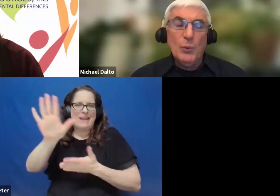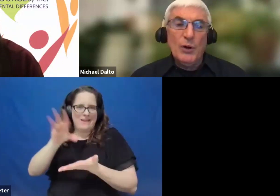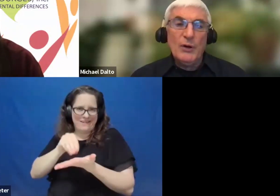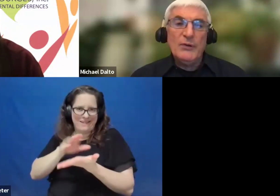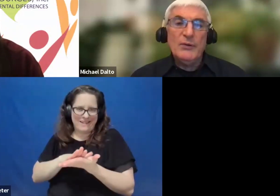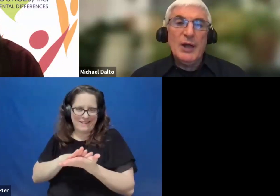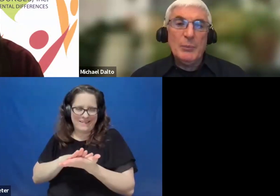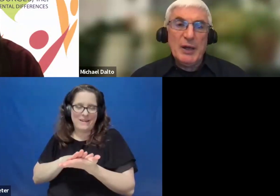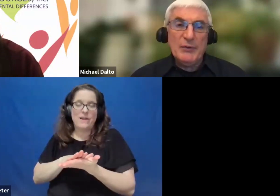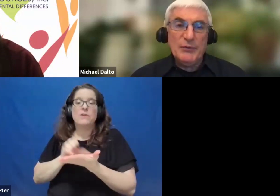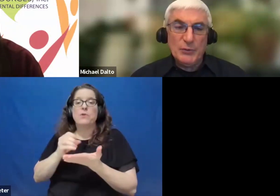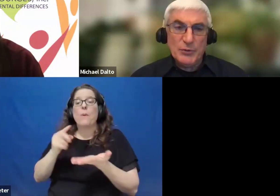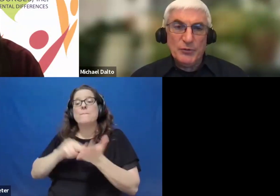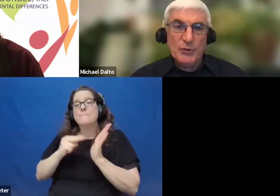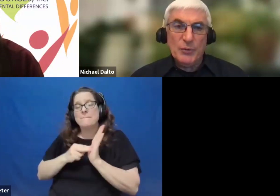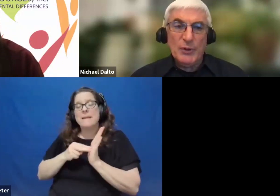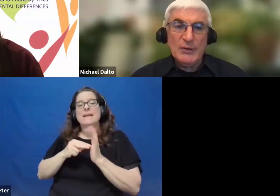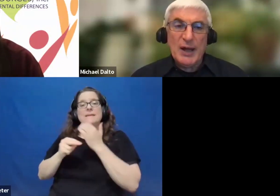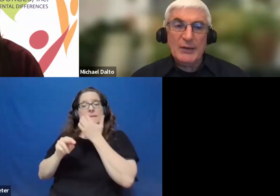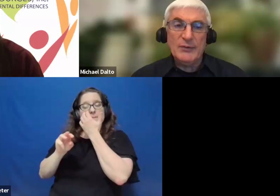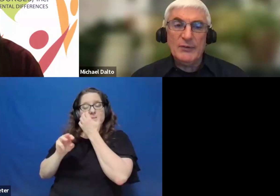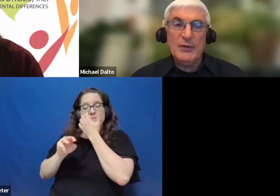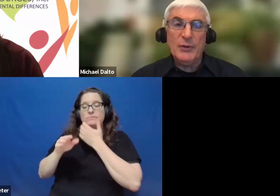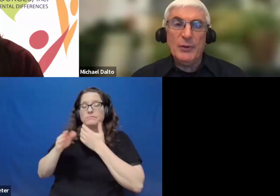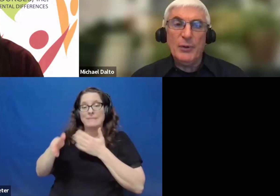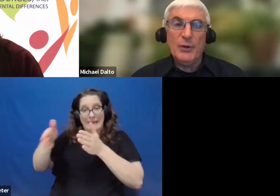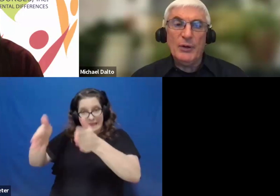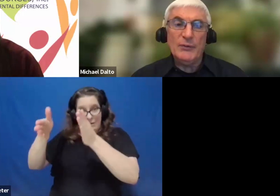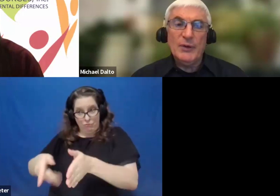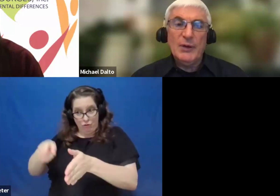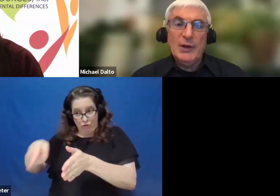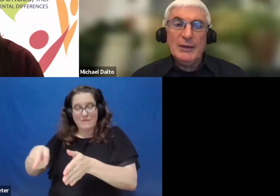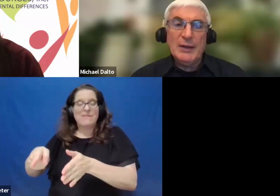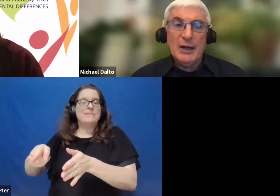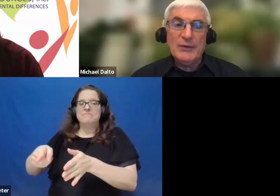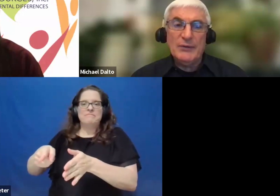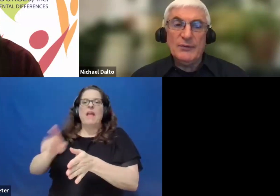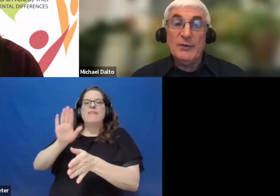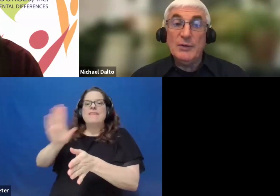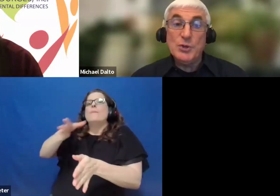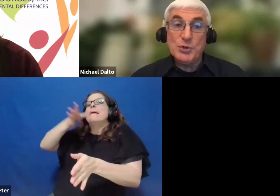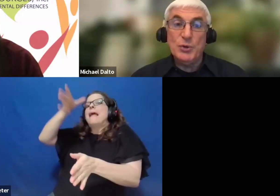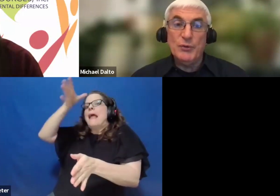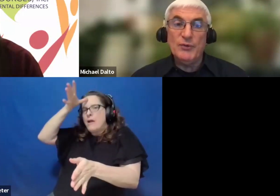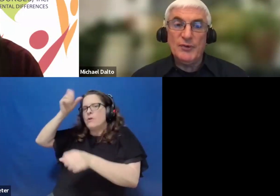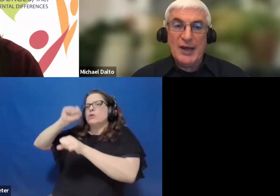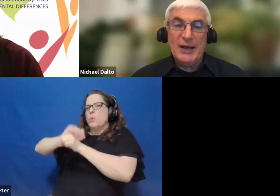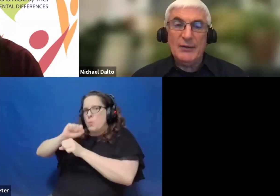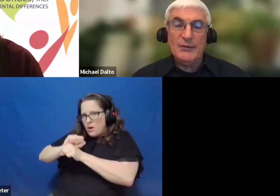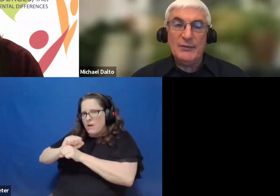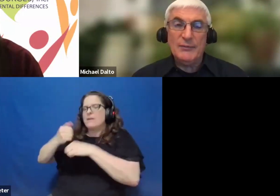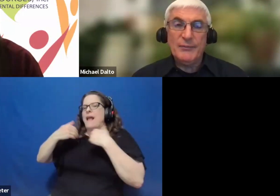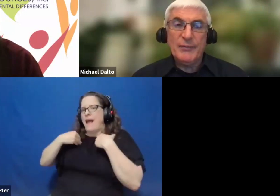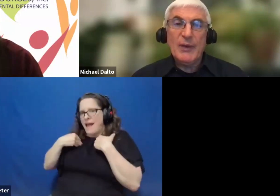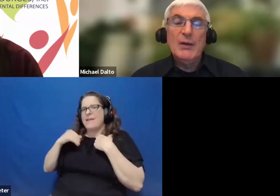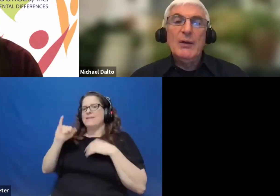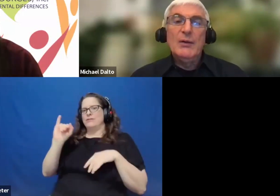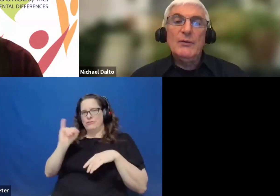who worked and paid Social Security taxes on their earnings and got this insured